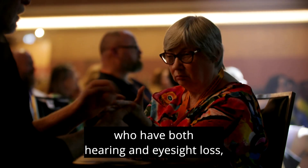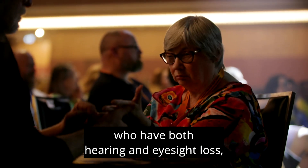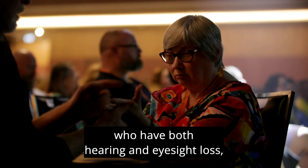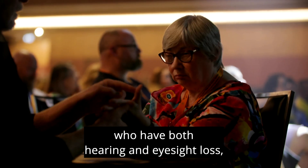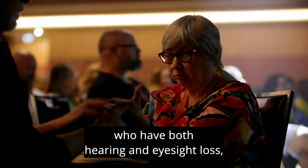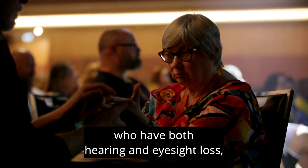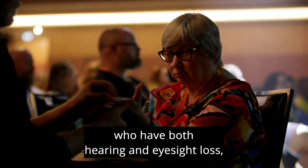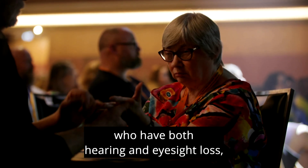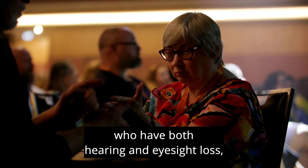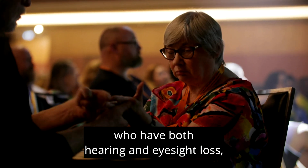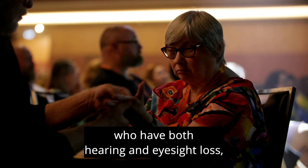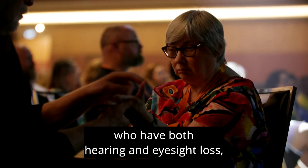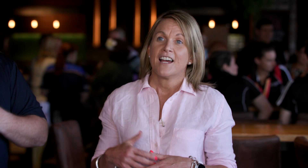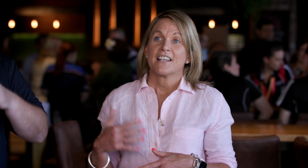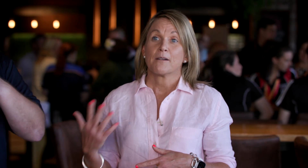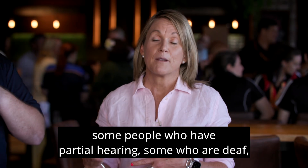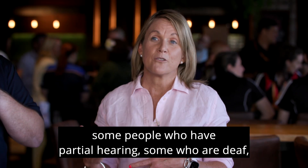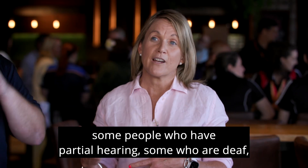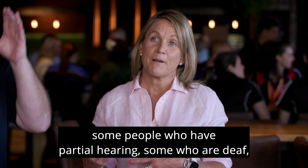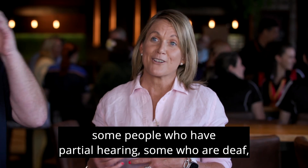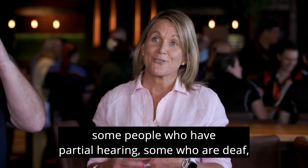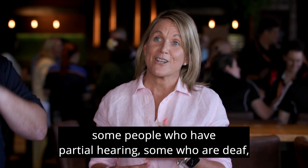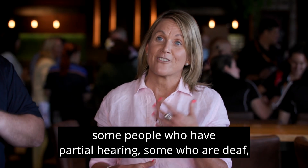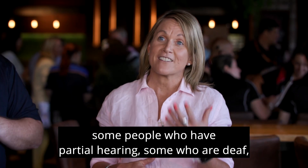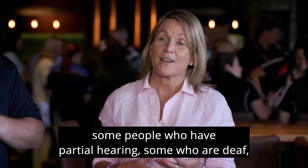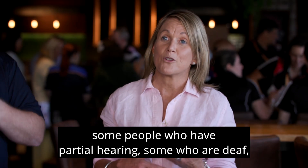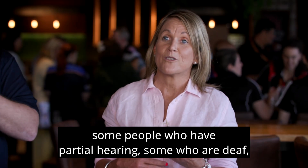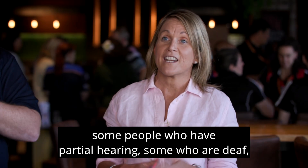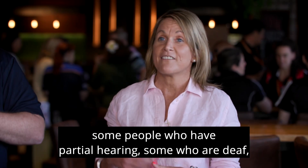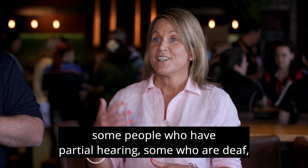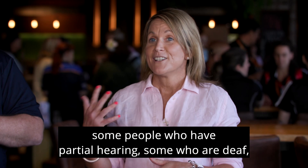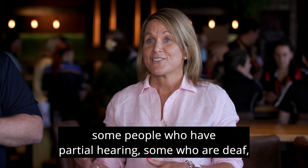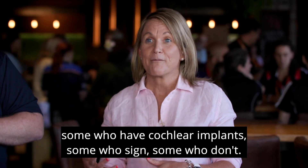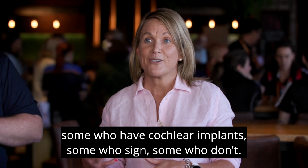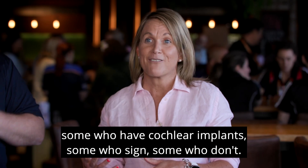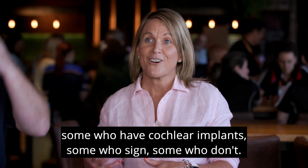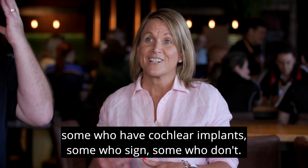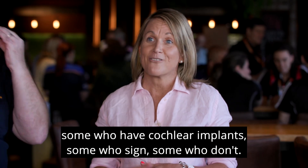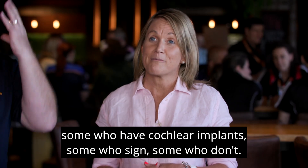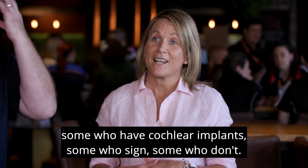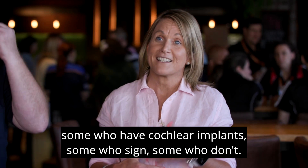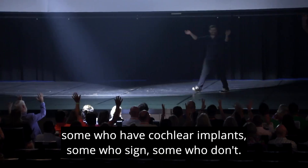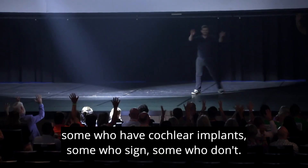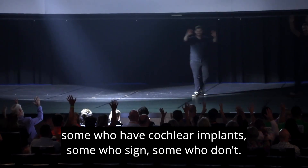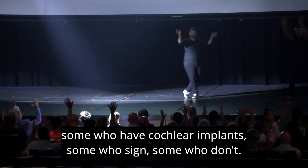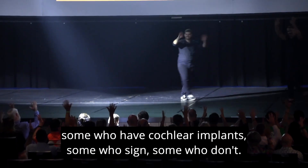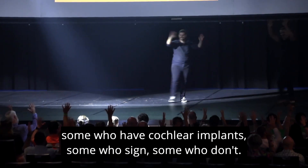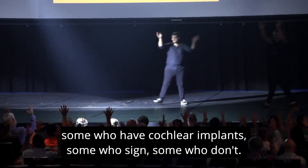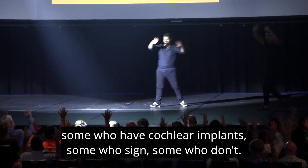hearing and eyesight loss, some people who have partial hearing, some who are Deaf, some who have cochlear implants, some who sign, some who